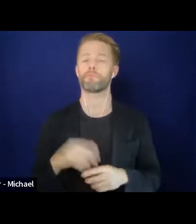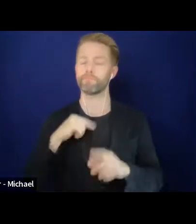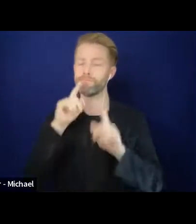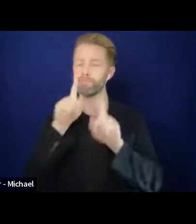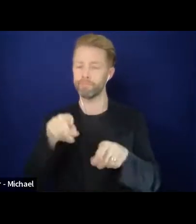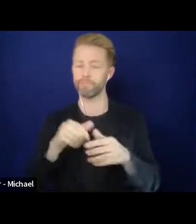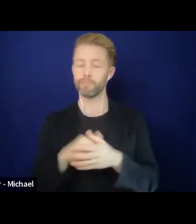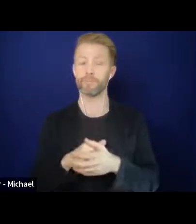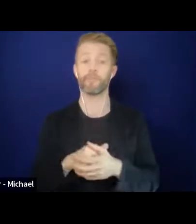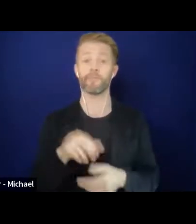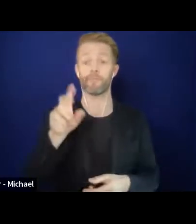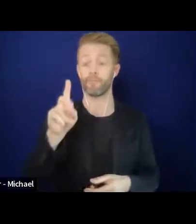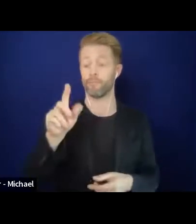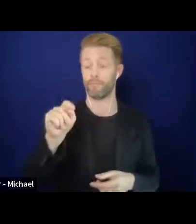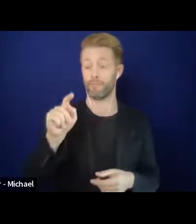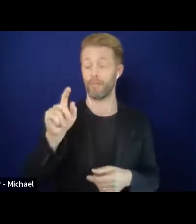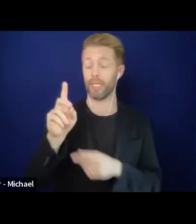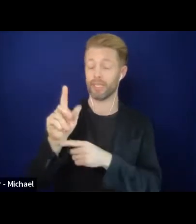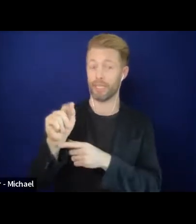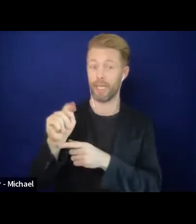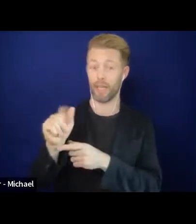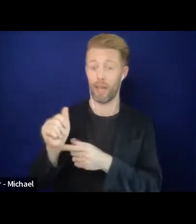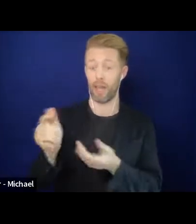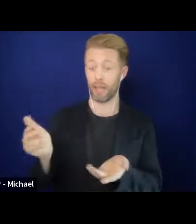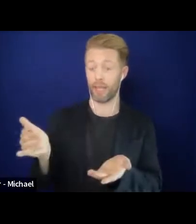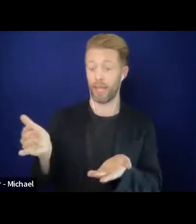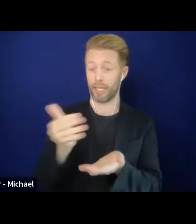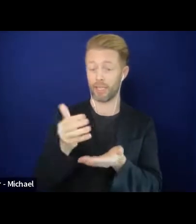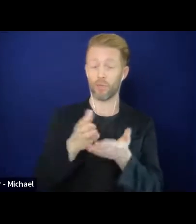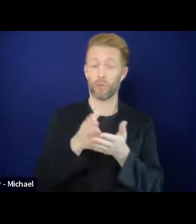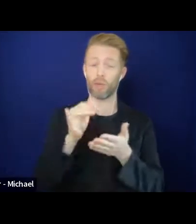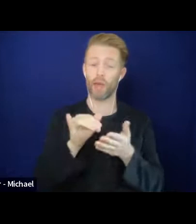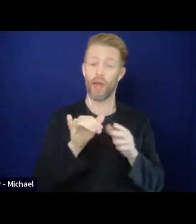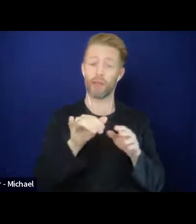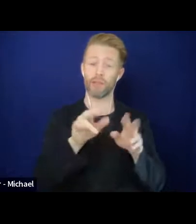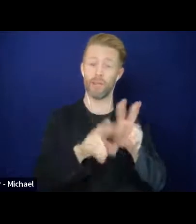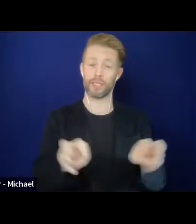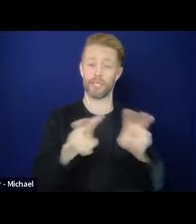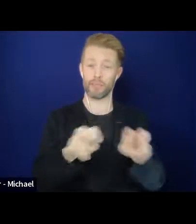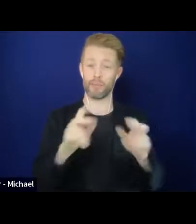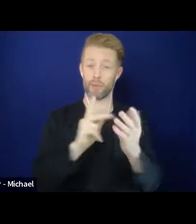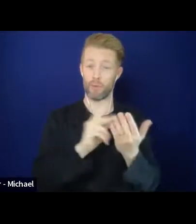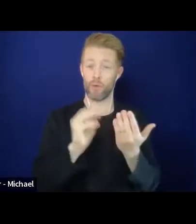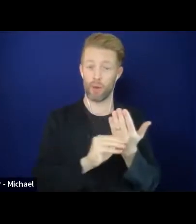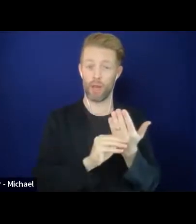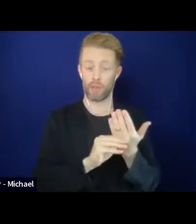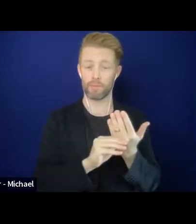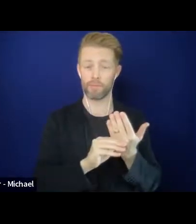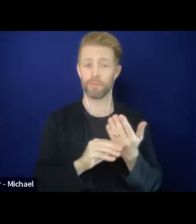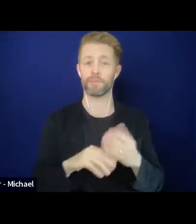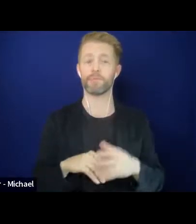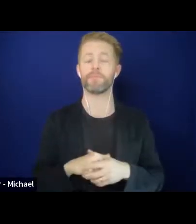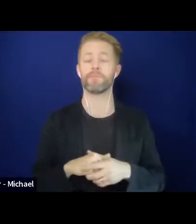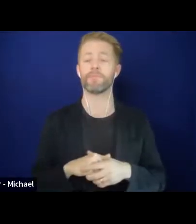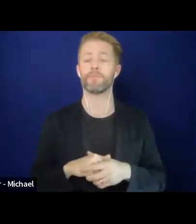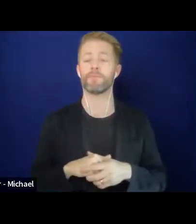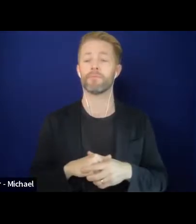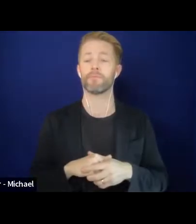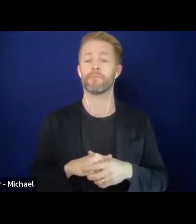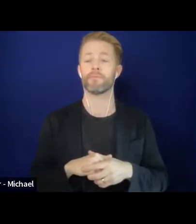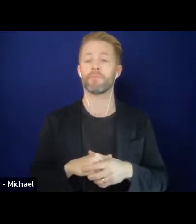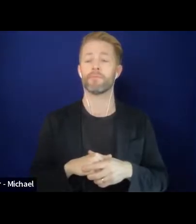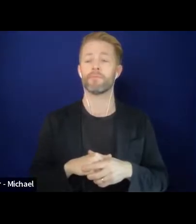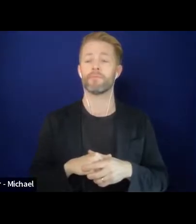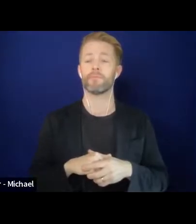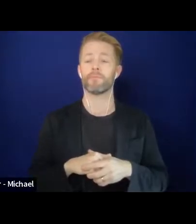data that's been collected through this assessment program has really caused some of our clients